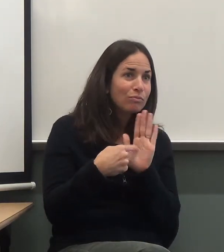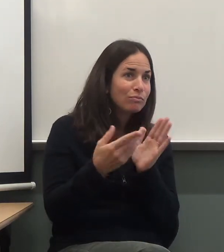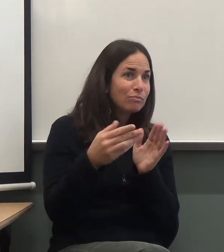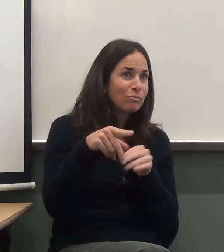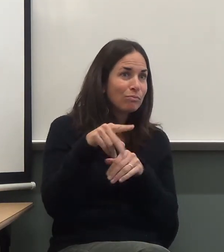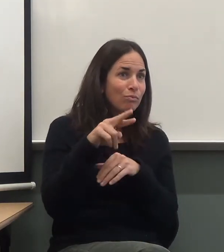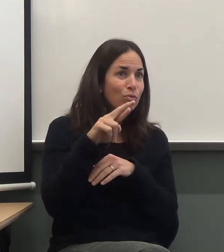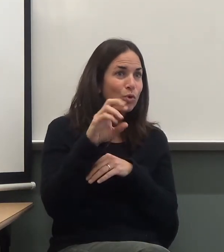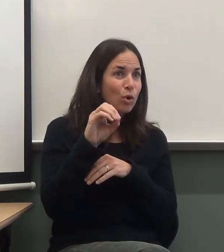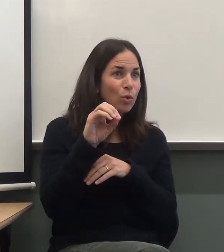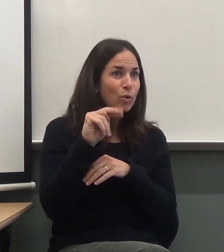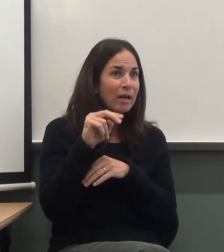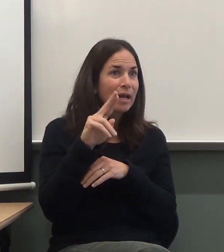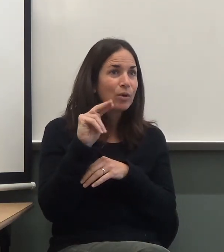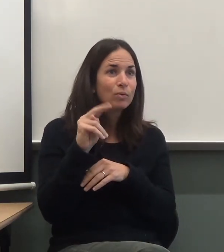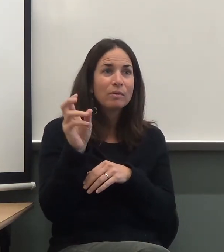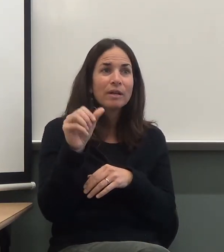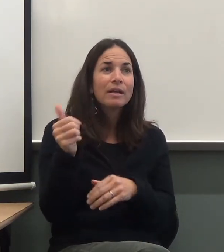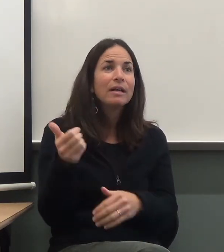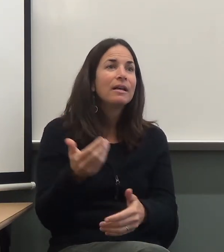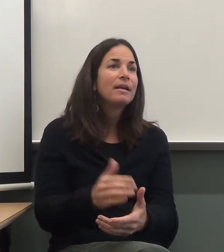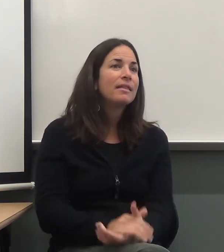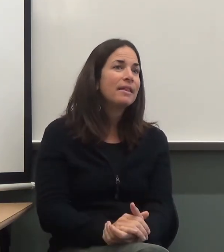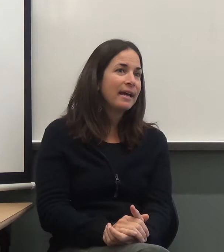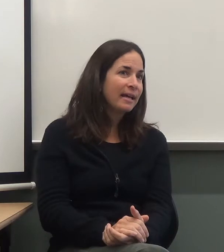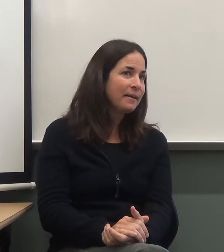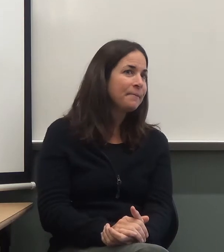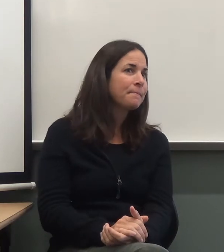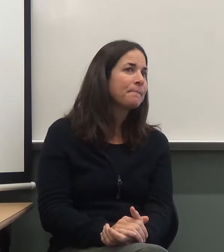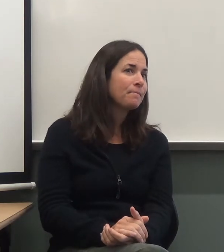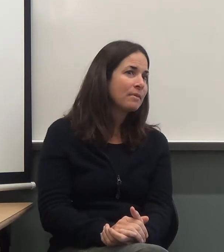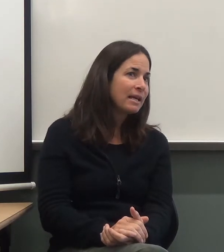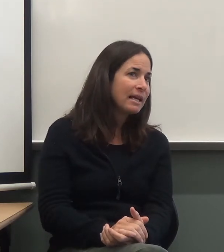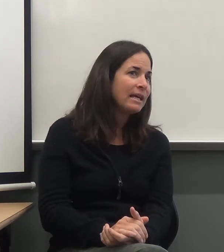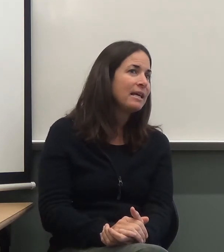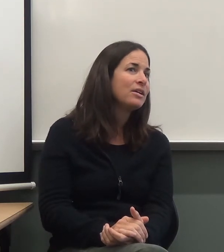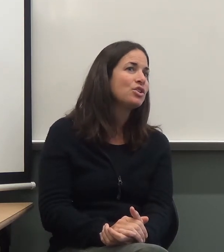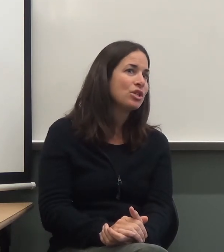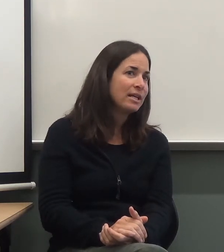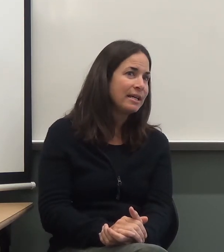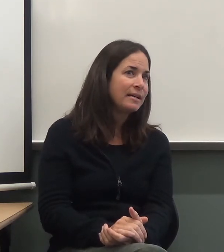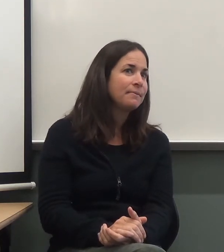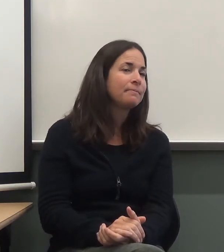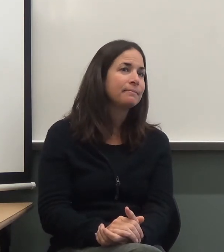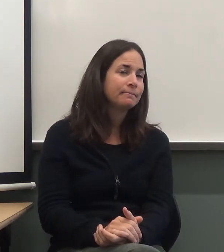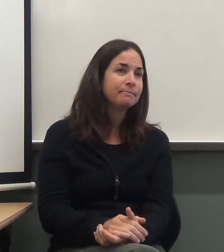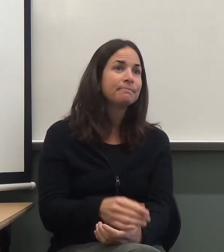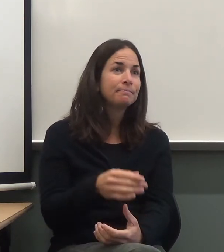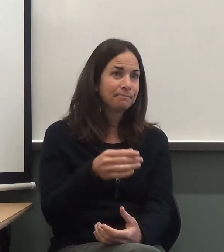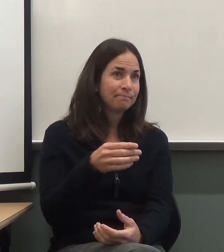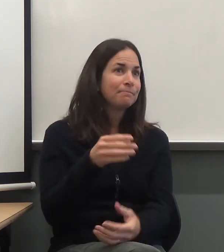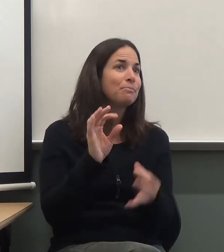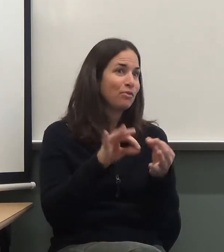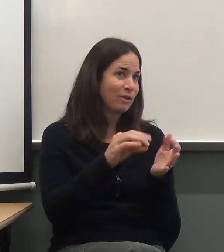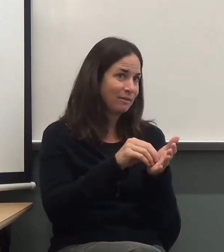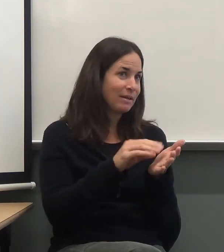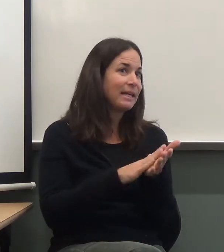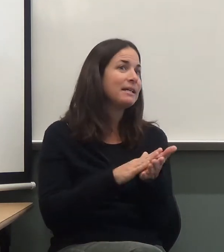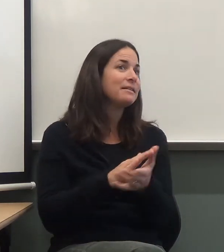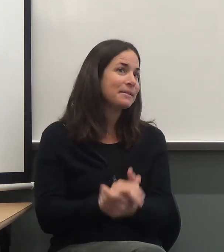Give me a word that's a pronoun. They, Good. They, he, she, he, she, it, it.